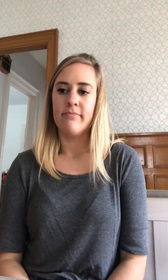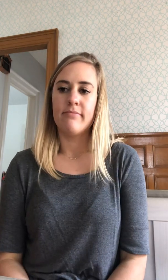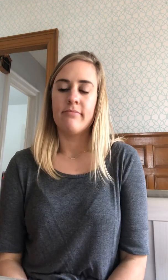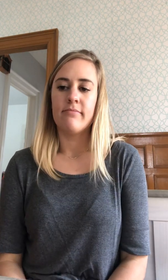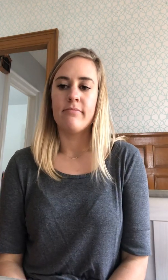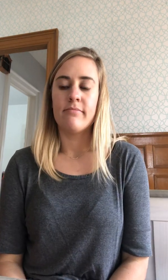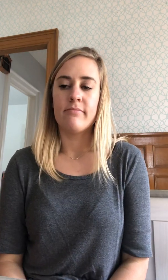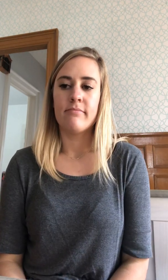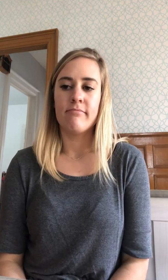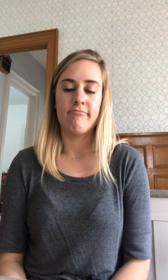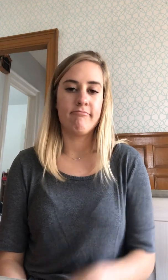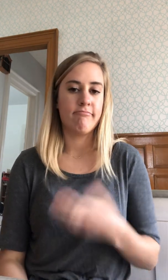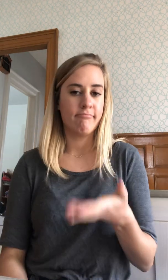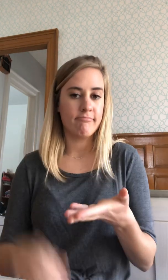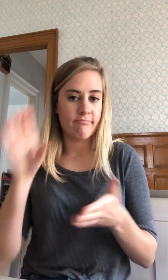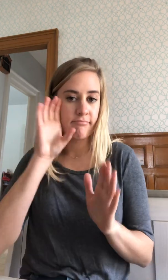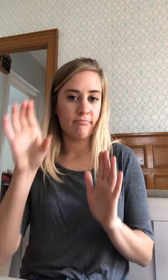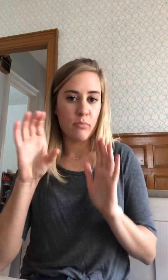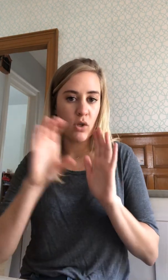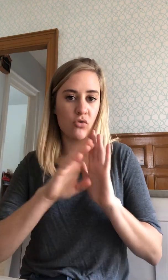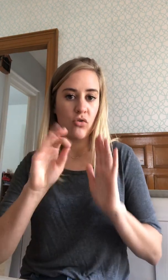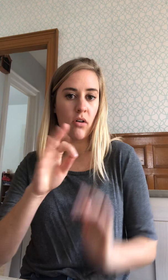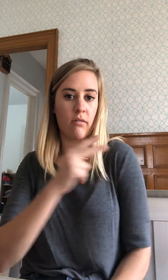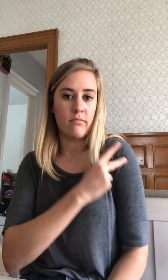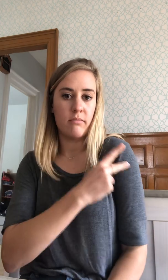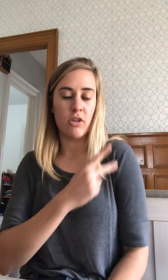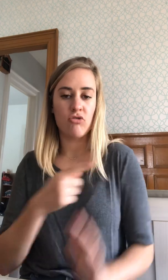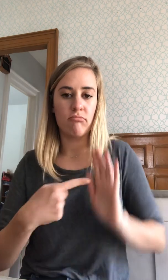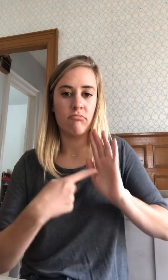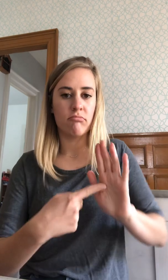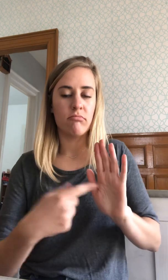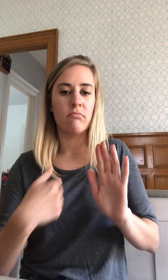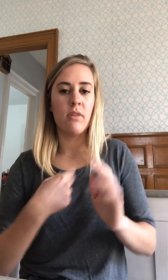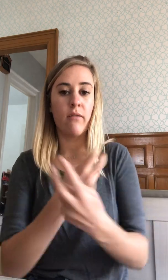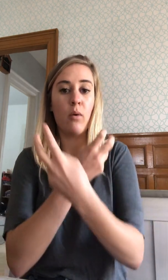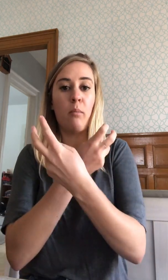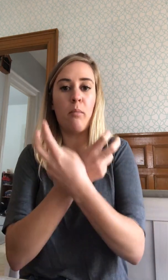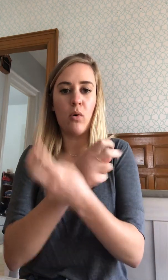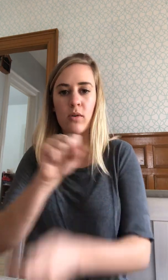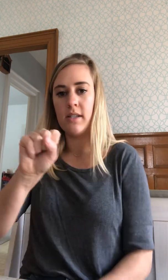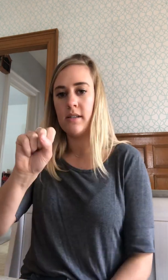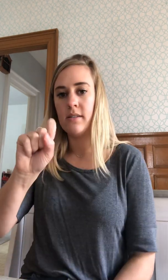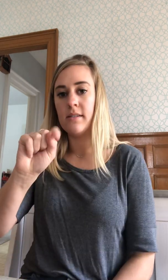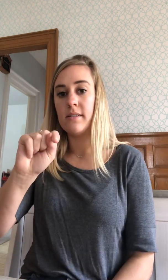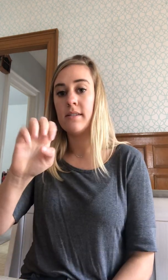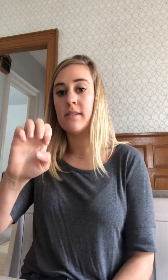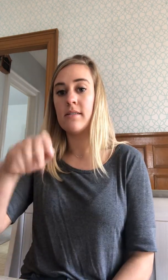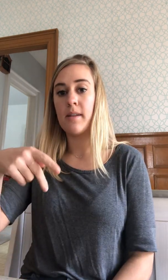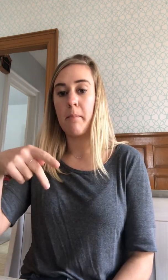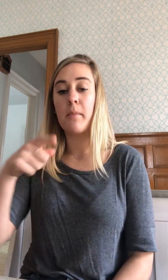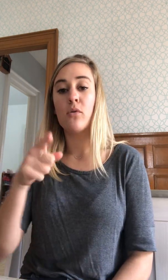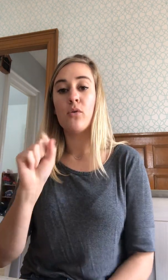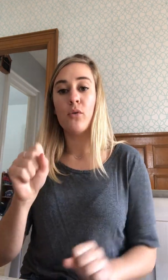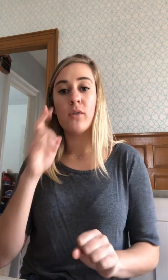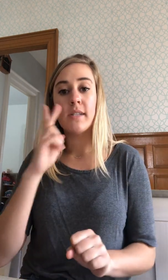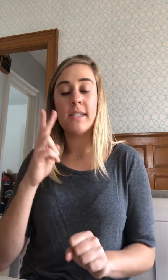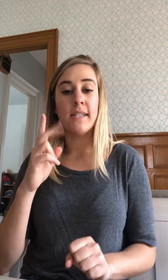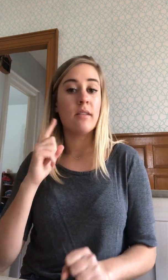here's a patient that exhibits what we call a bony step. Okay, so you see the molar is in contact with the upper